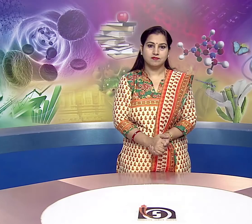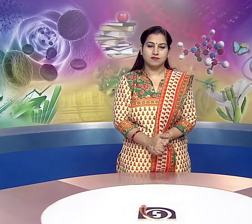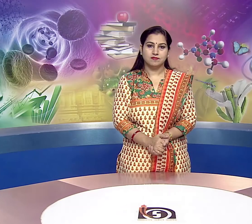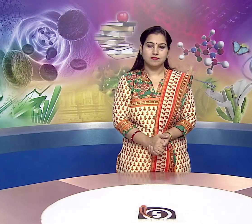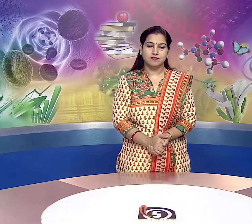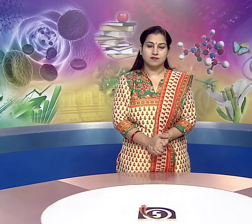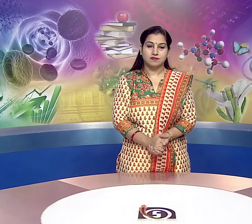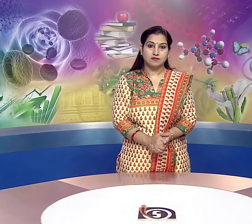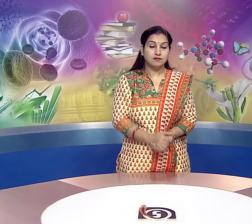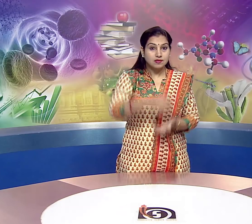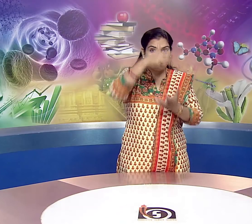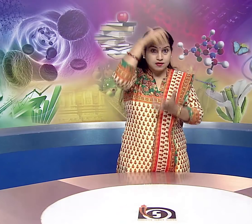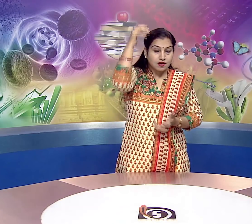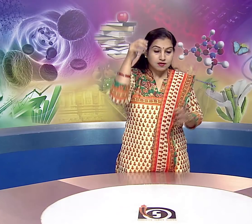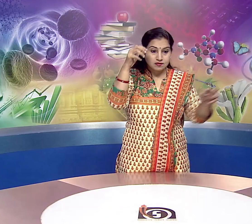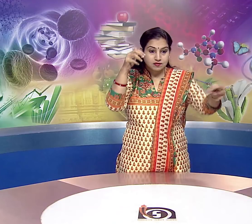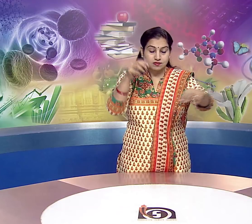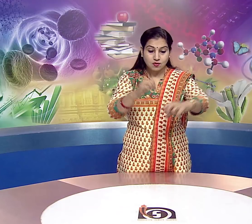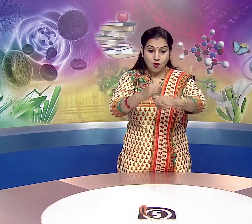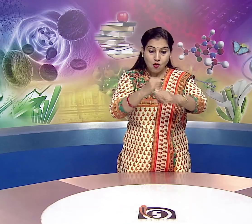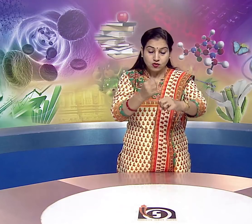The moment the horse saw the tiger,